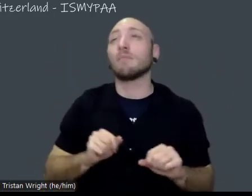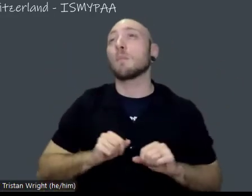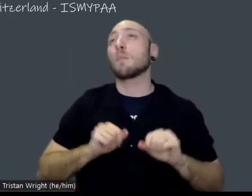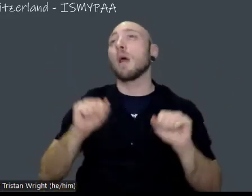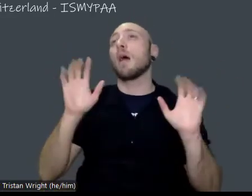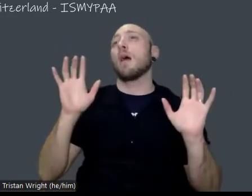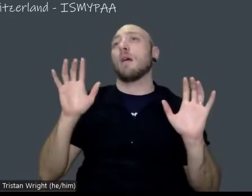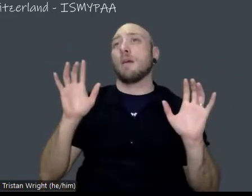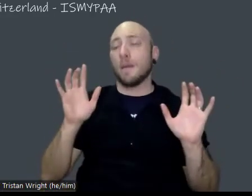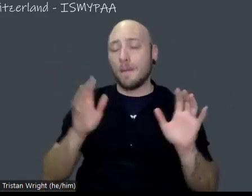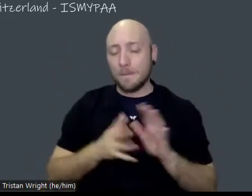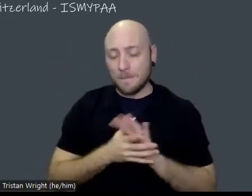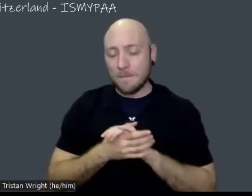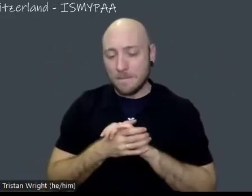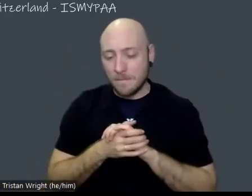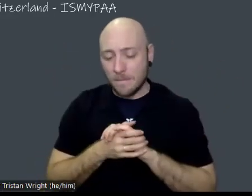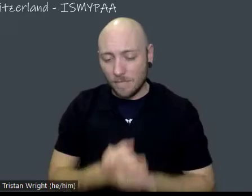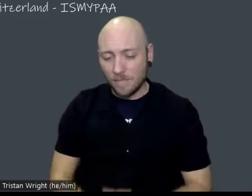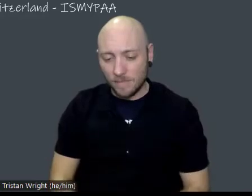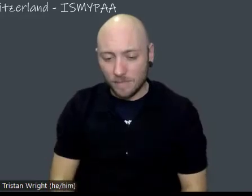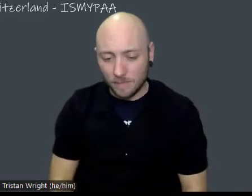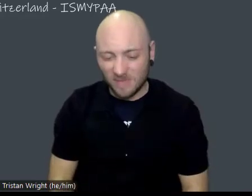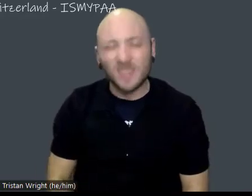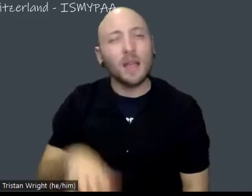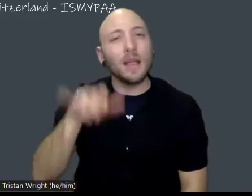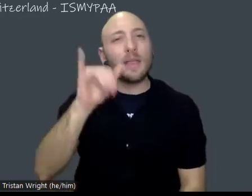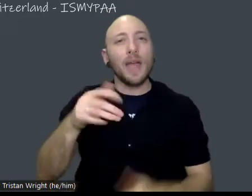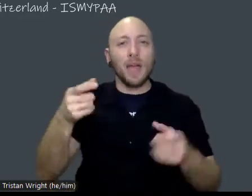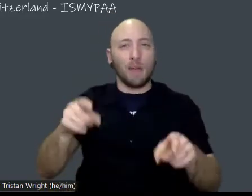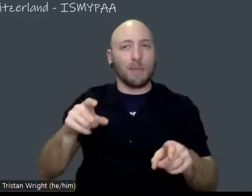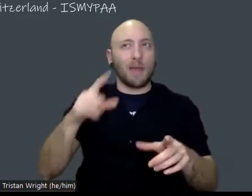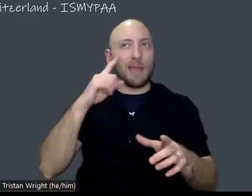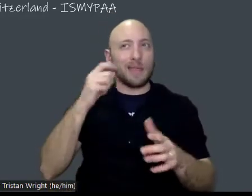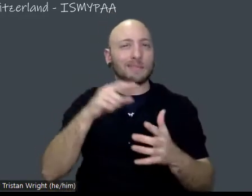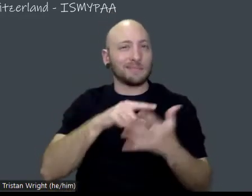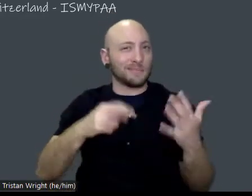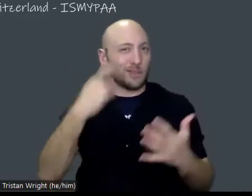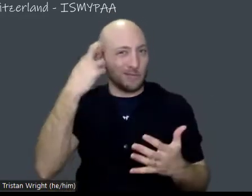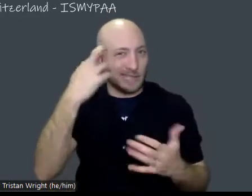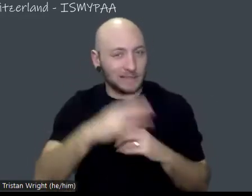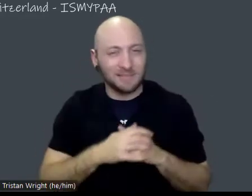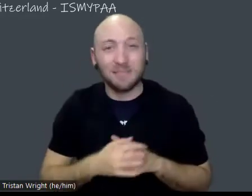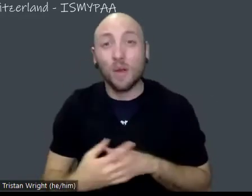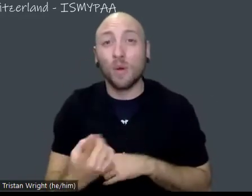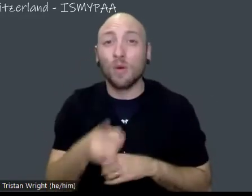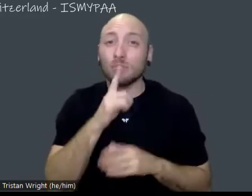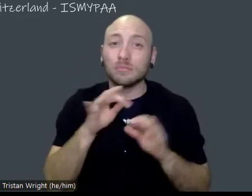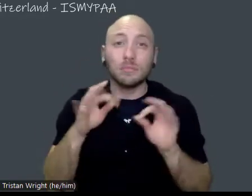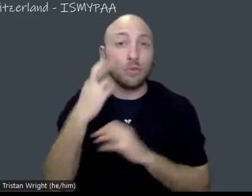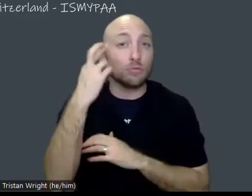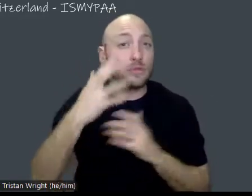I think many things have contributed to that, but one in particularly, it was